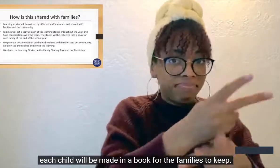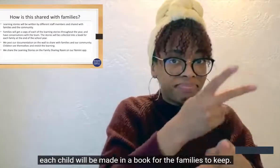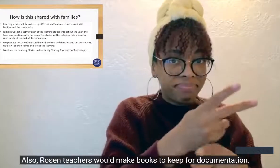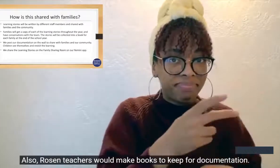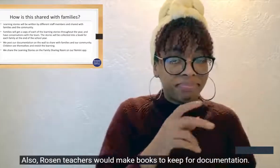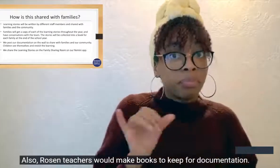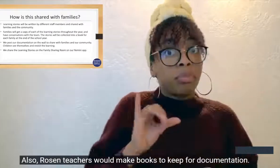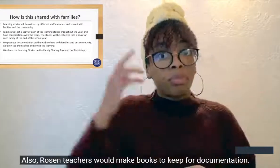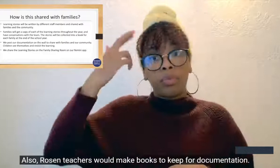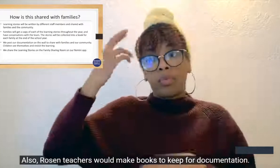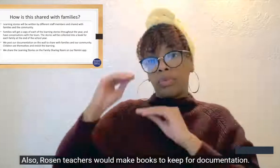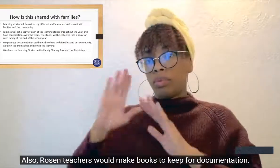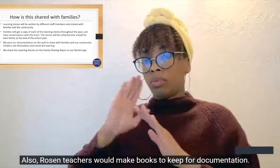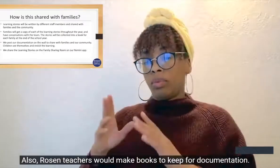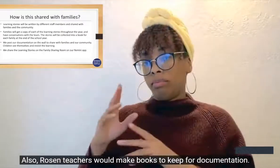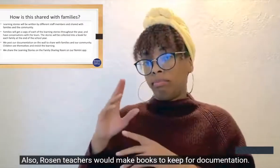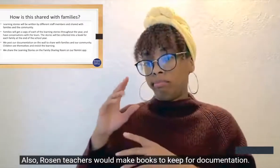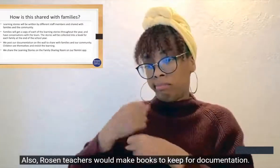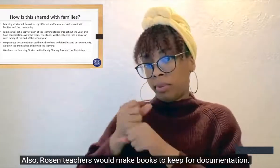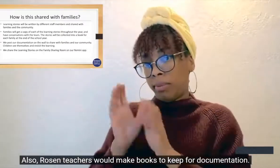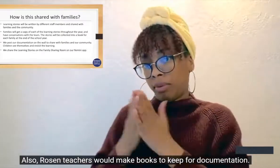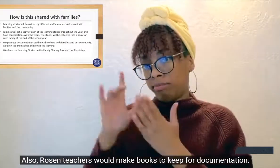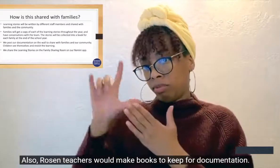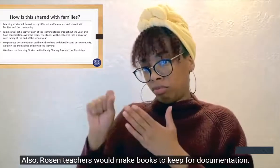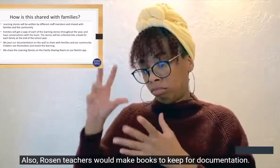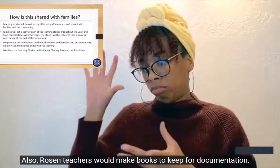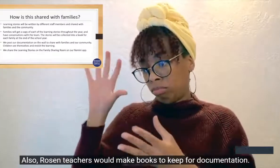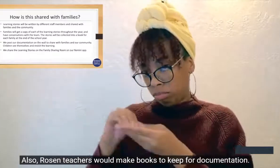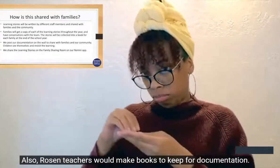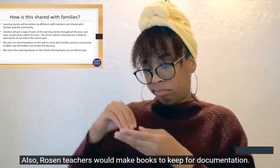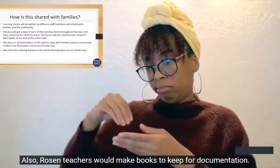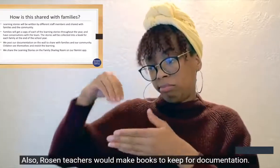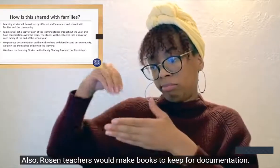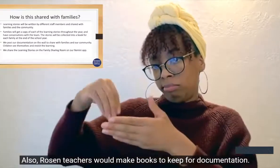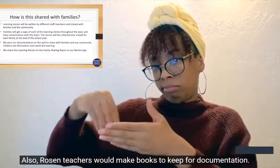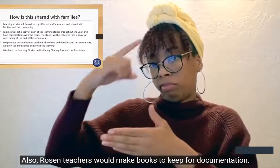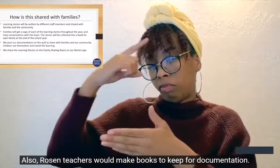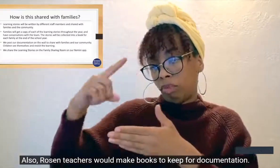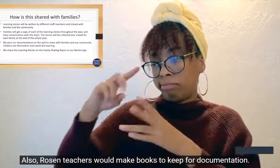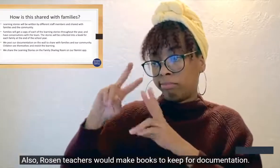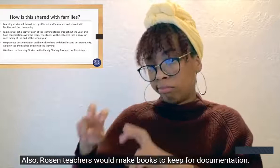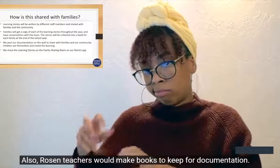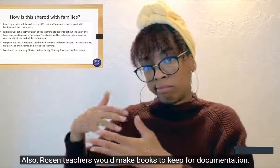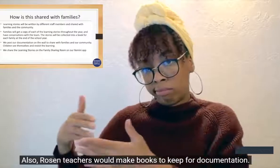those to the families for them to keep. Also, Rosen teachers would make books, and we keep a copy for our